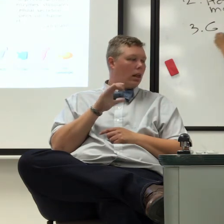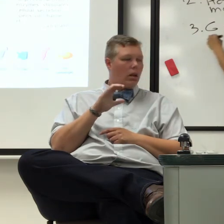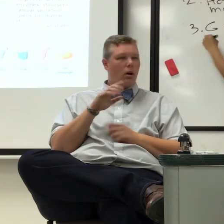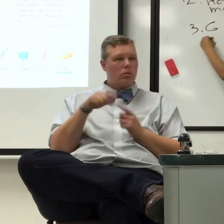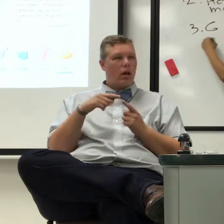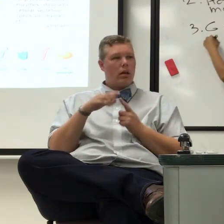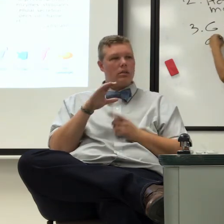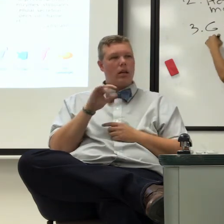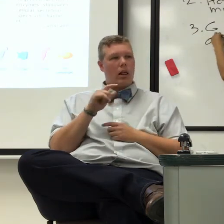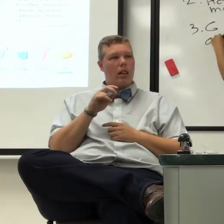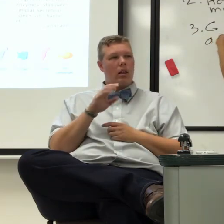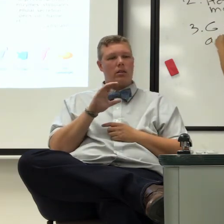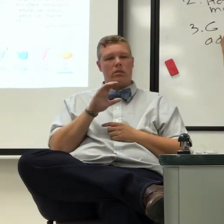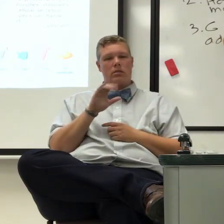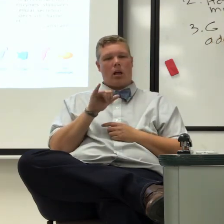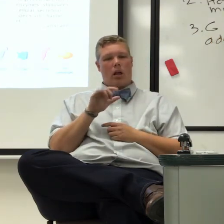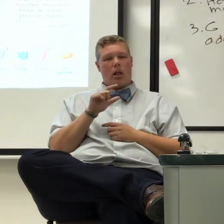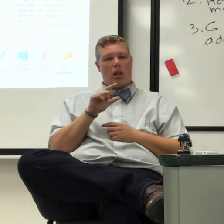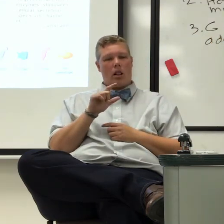adenylate cyclase.